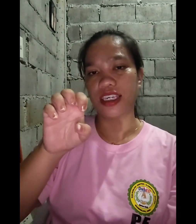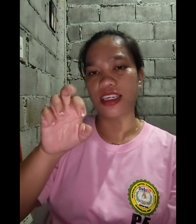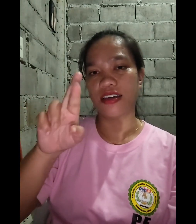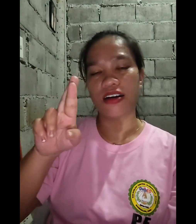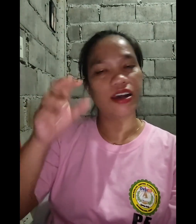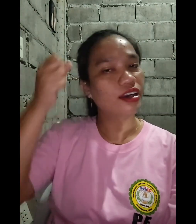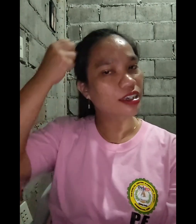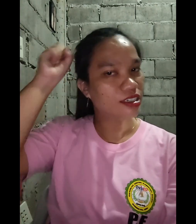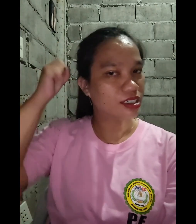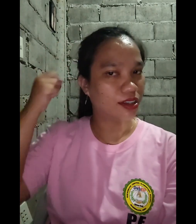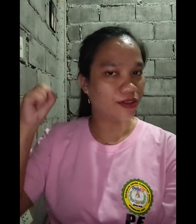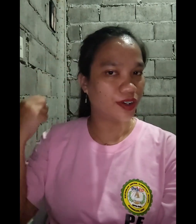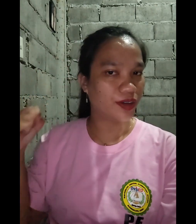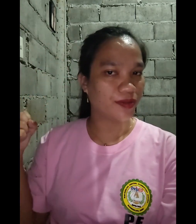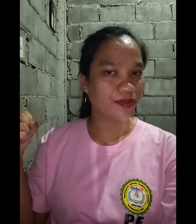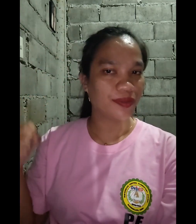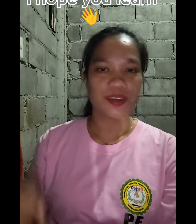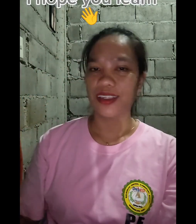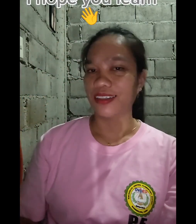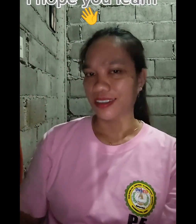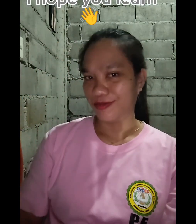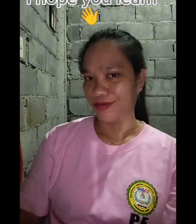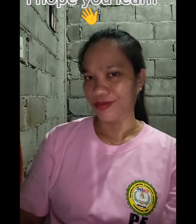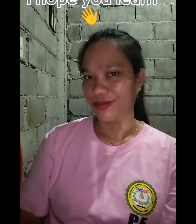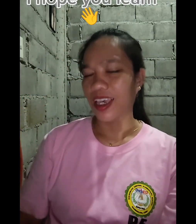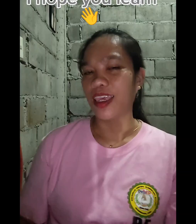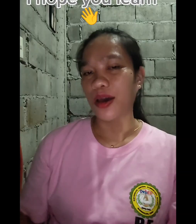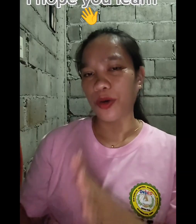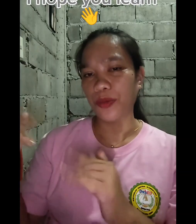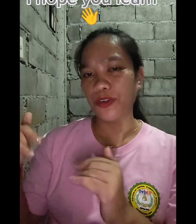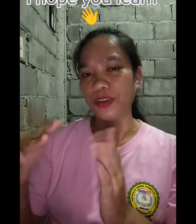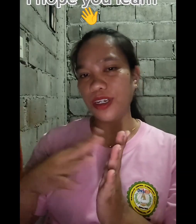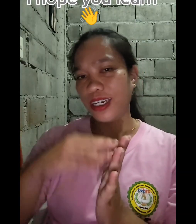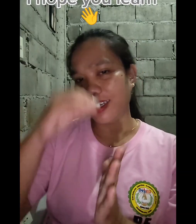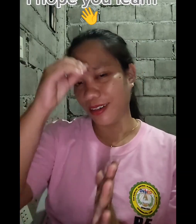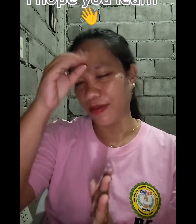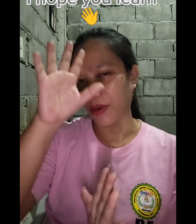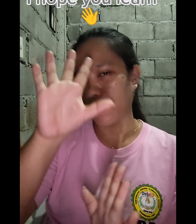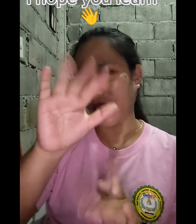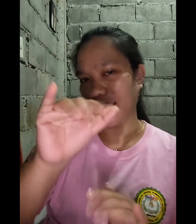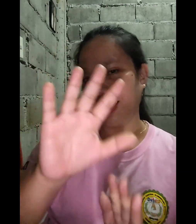S-I-L-V-E-R, silver. I hope you've learned. Bye-bye.